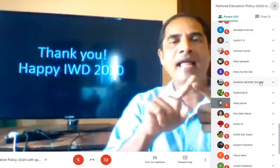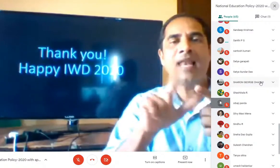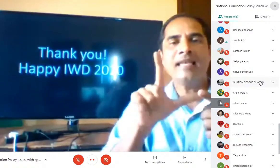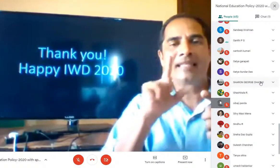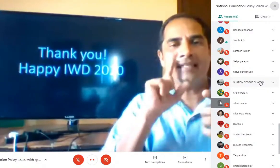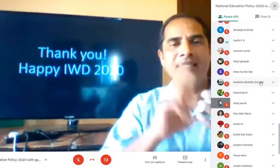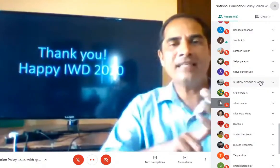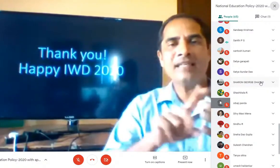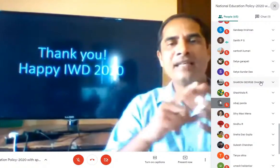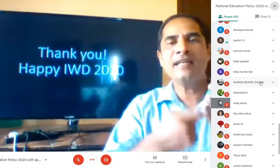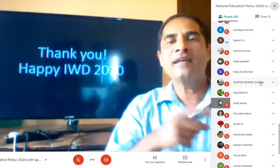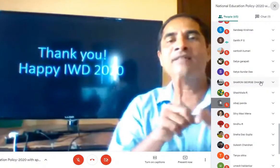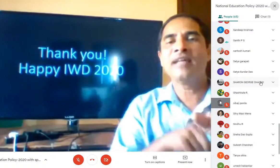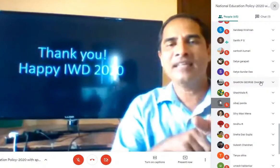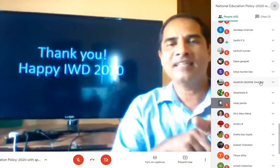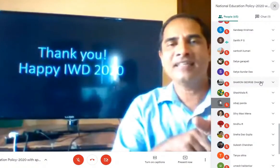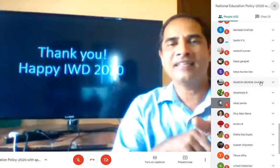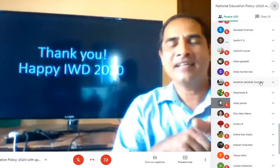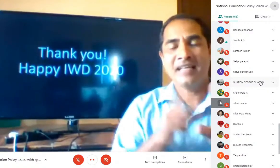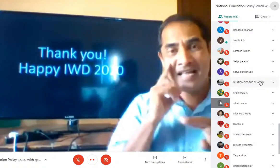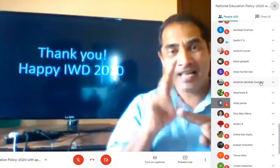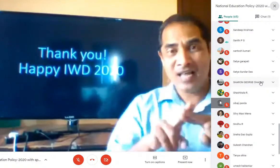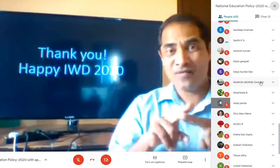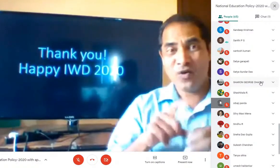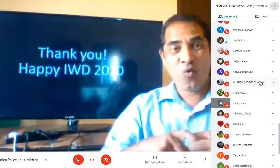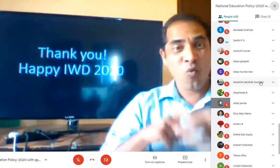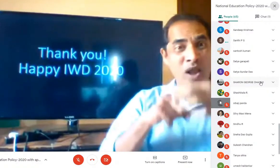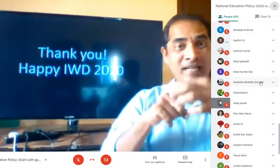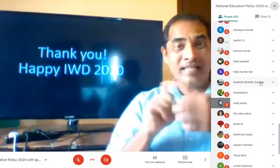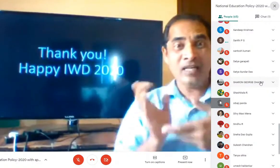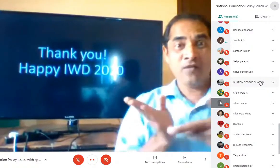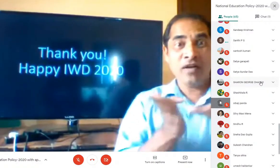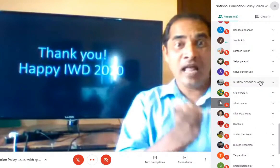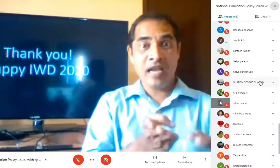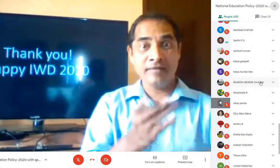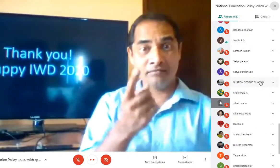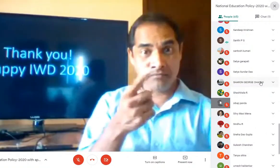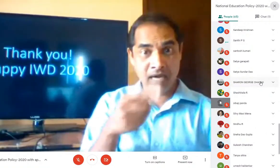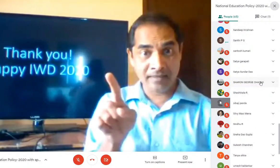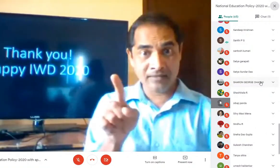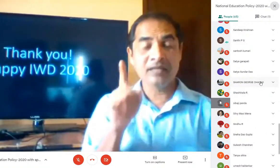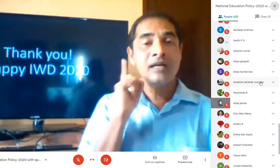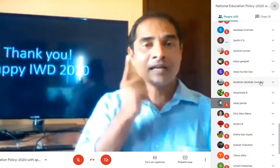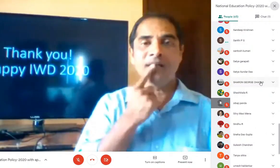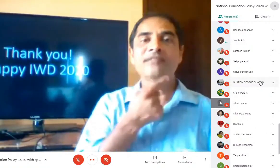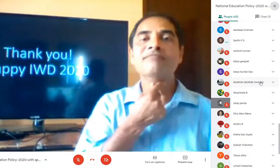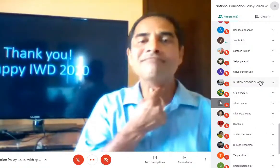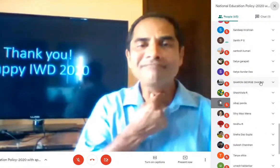so off service quality is very good compared to the online for the deaf education, right?